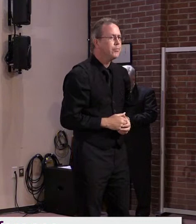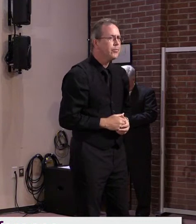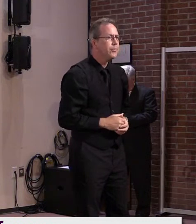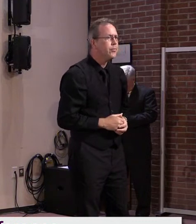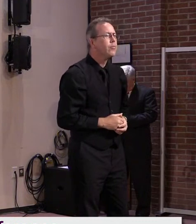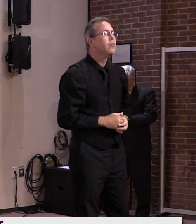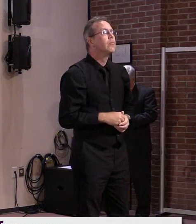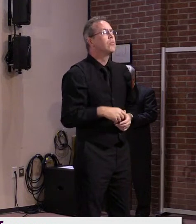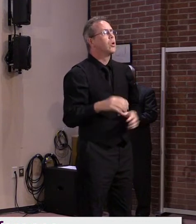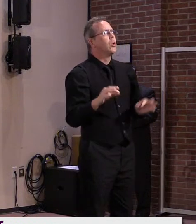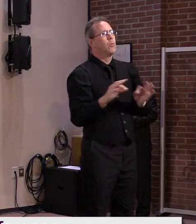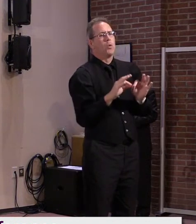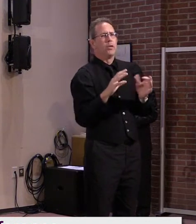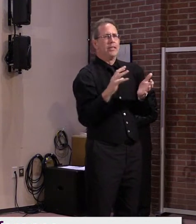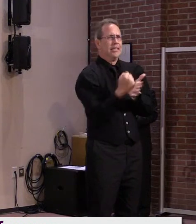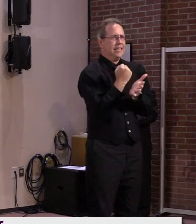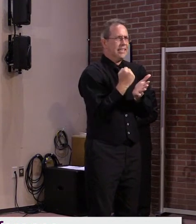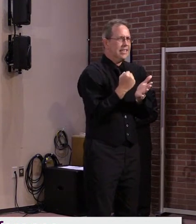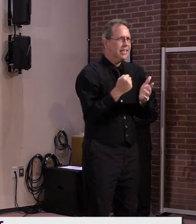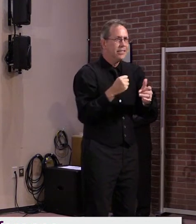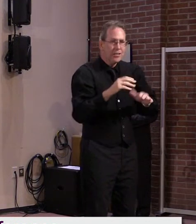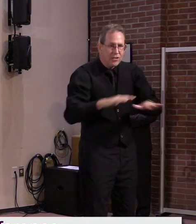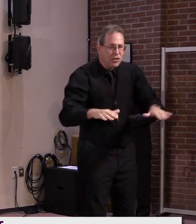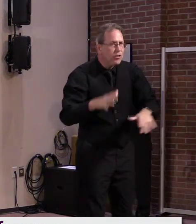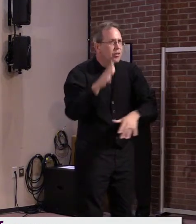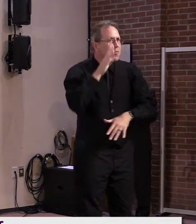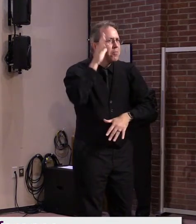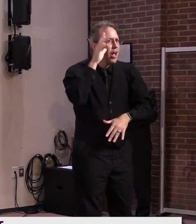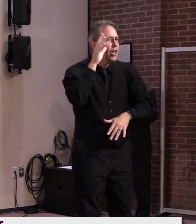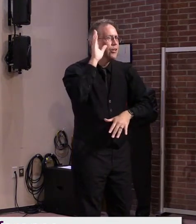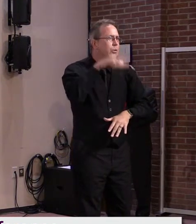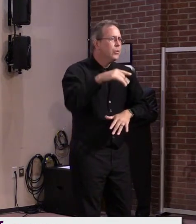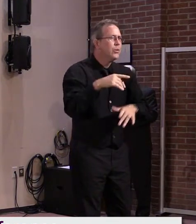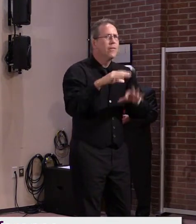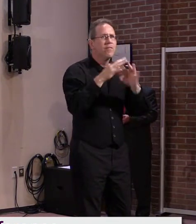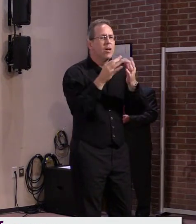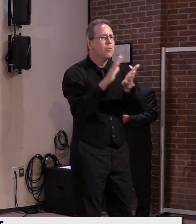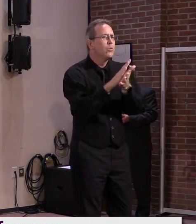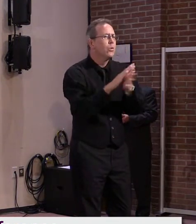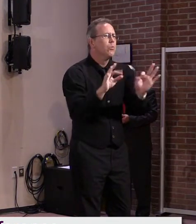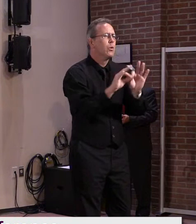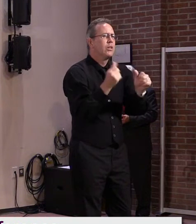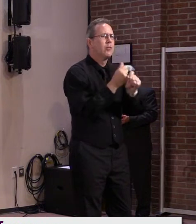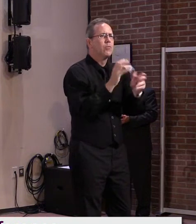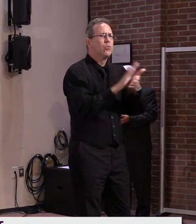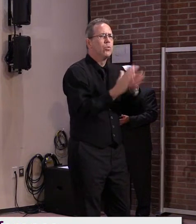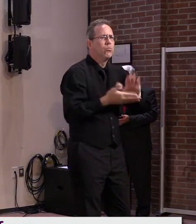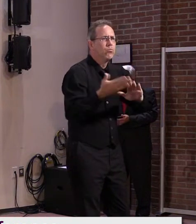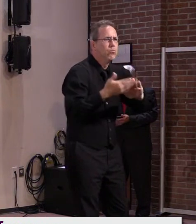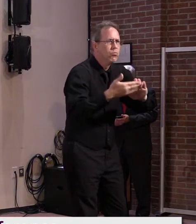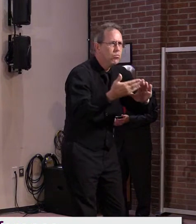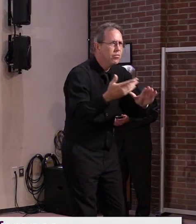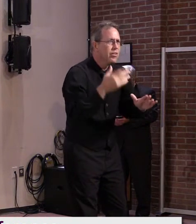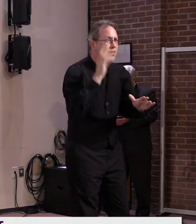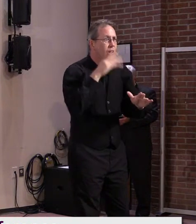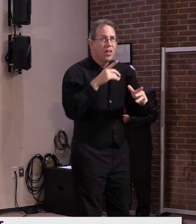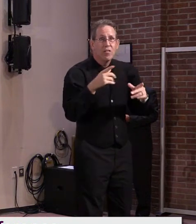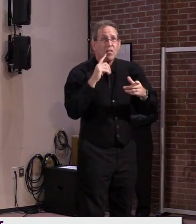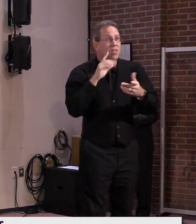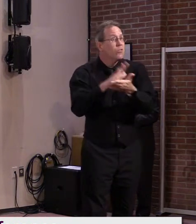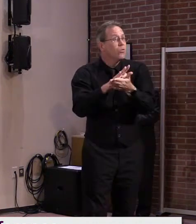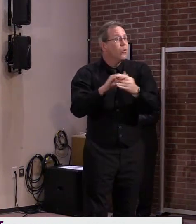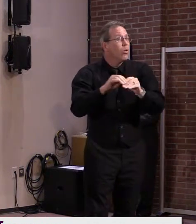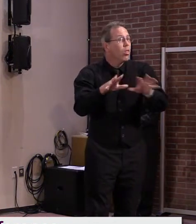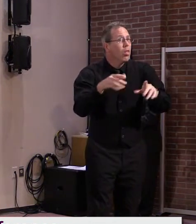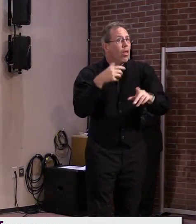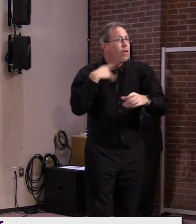kids, parents, and schools and help limit disruptions caused by the virus. After the application is